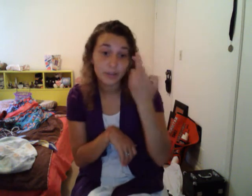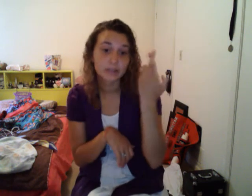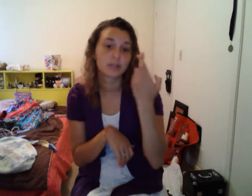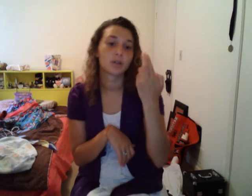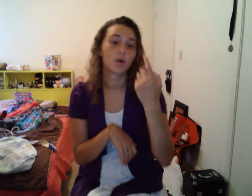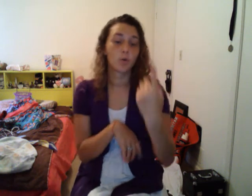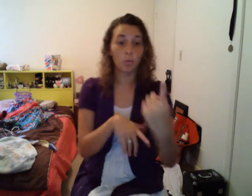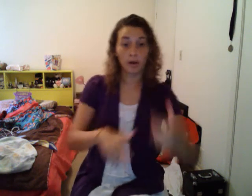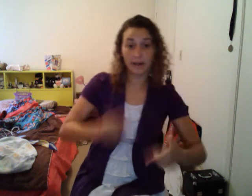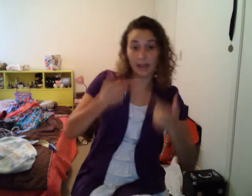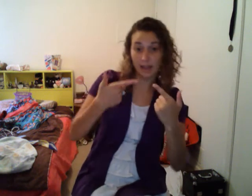versus 5?